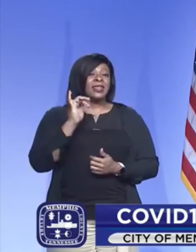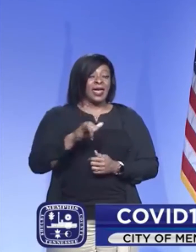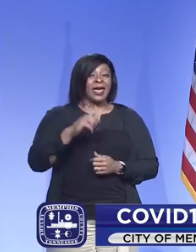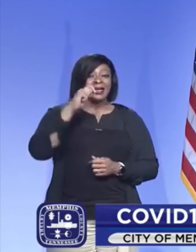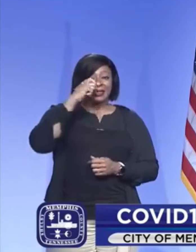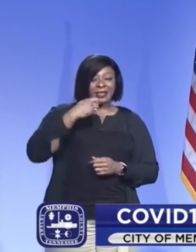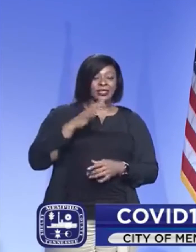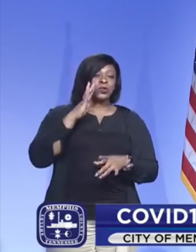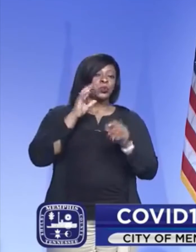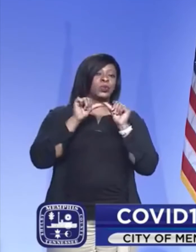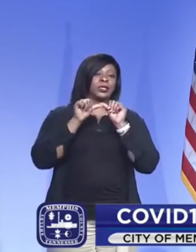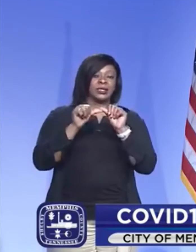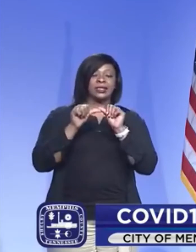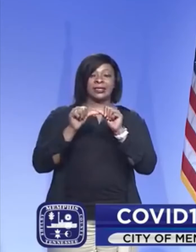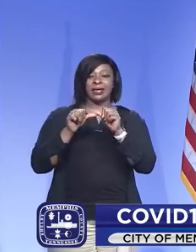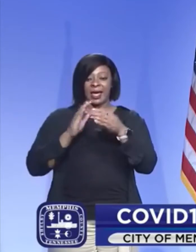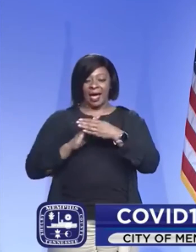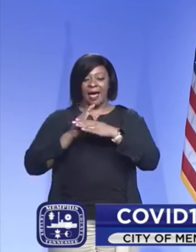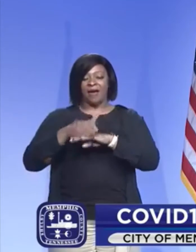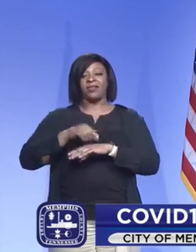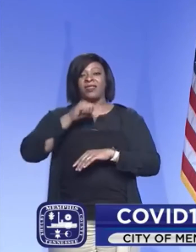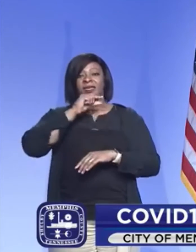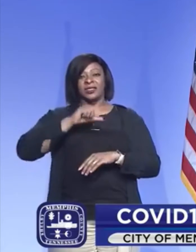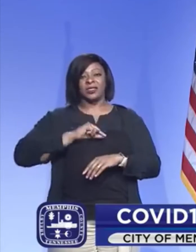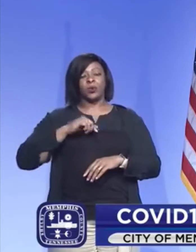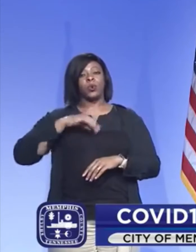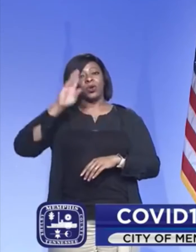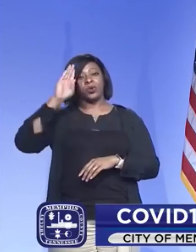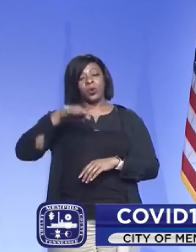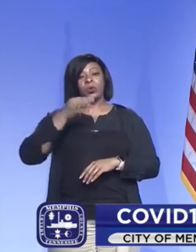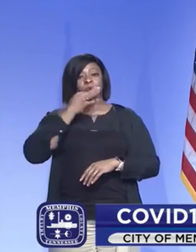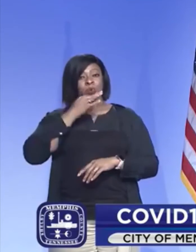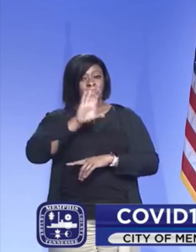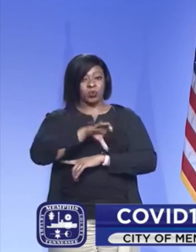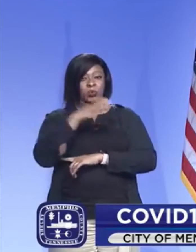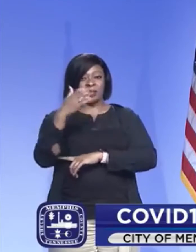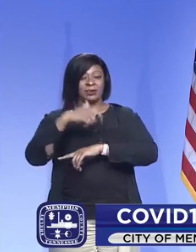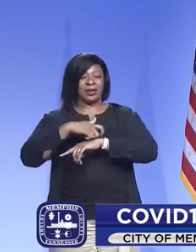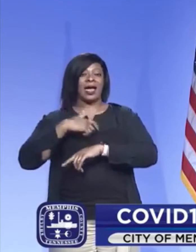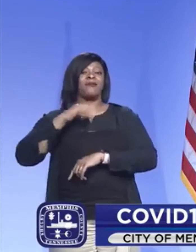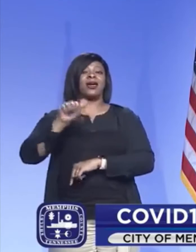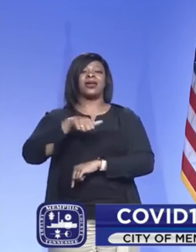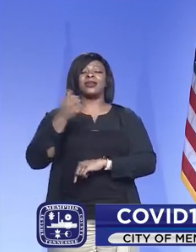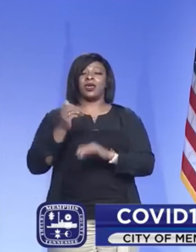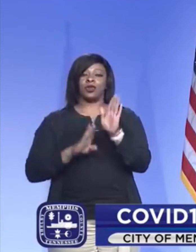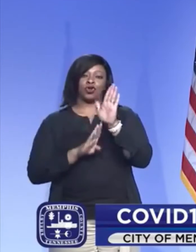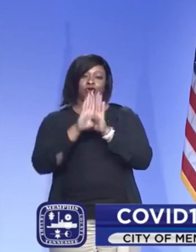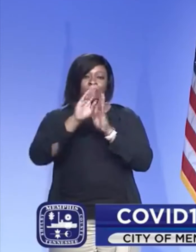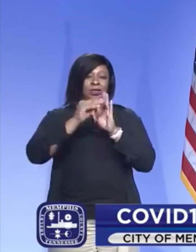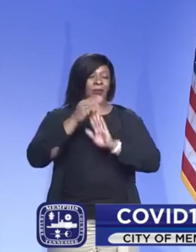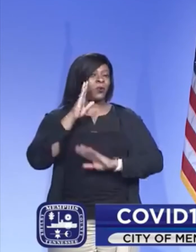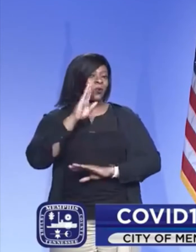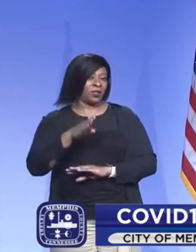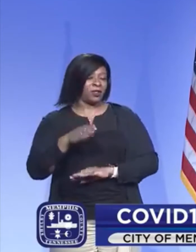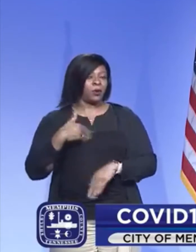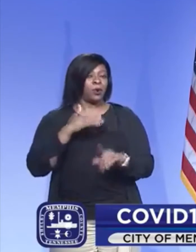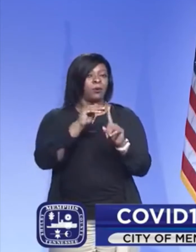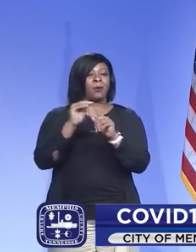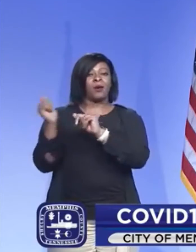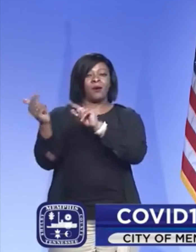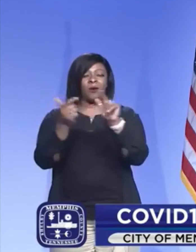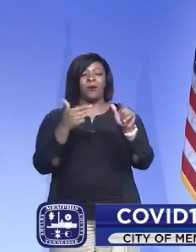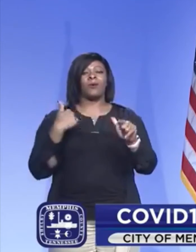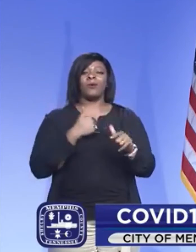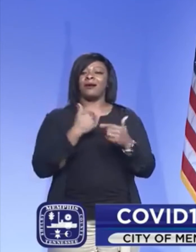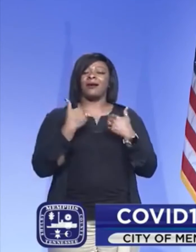be continued after Thanksgiving, because we know going into Christmas there will be yet another surge. And so I want to remind everybody that we